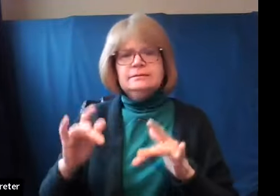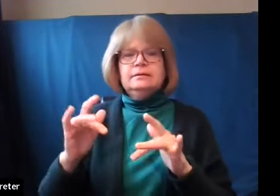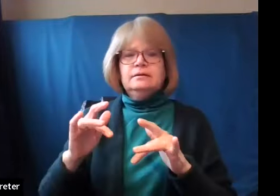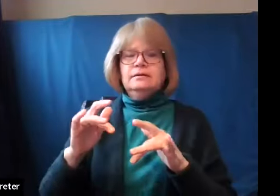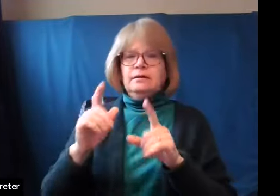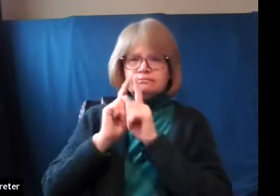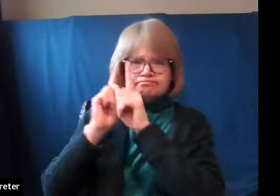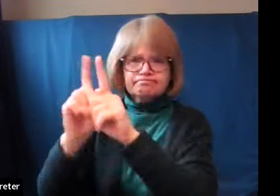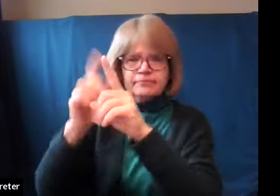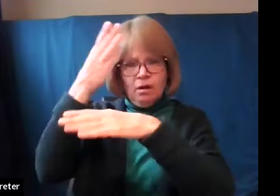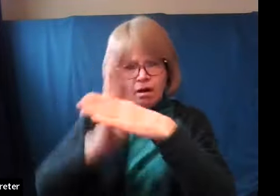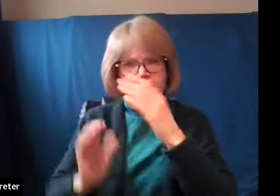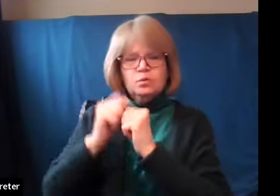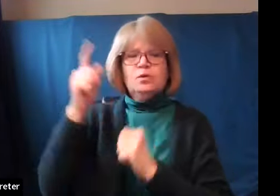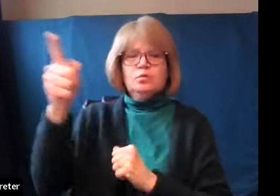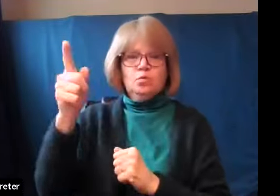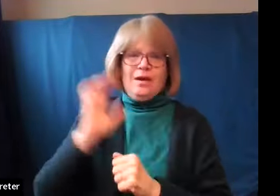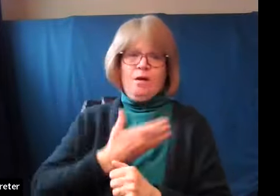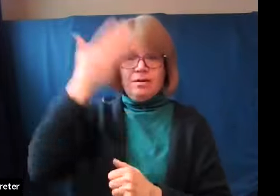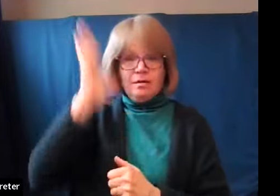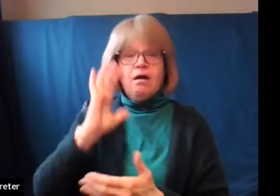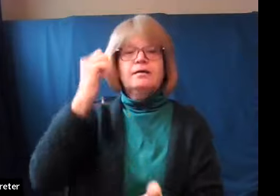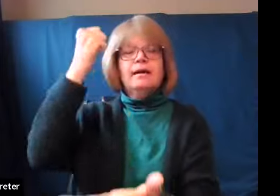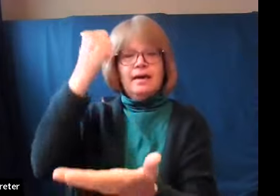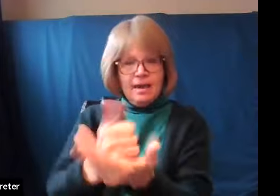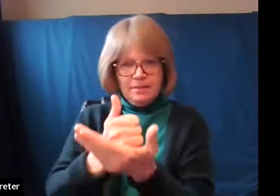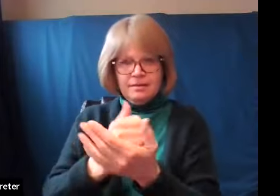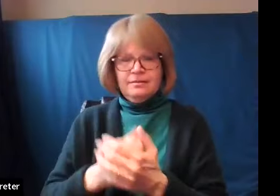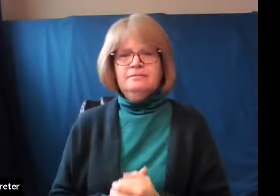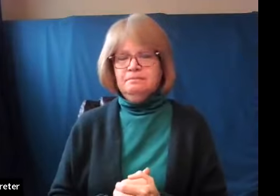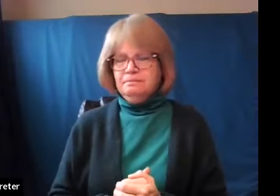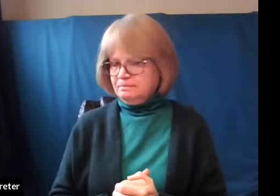walk humbly with you, our God. Amen.